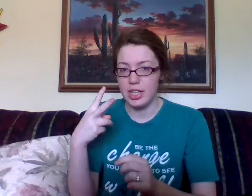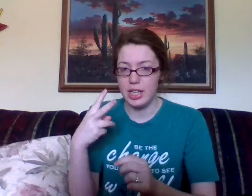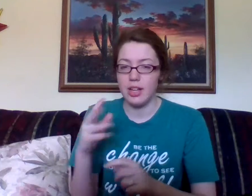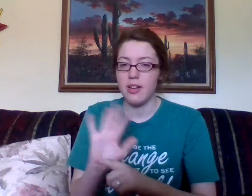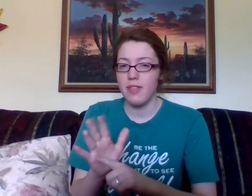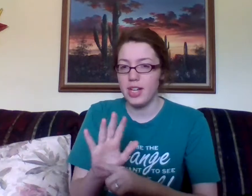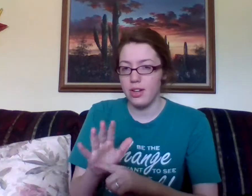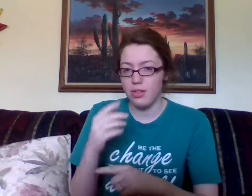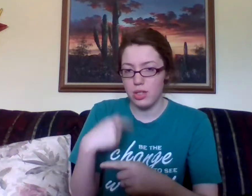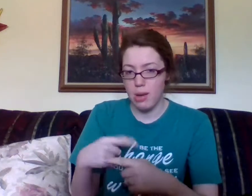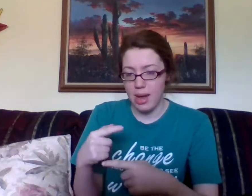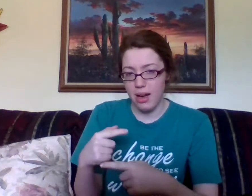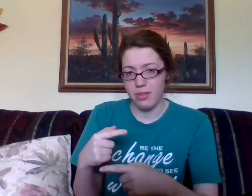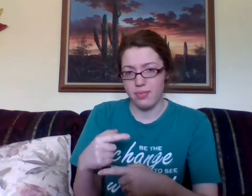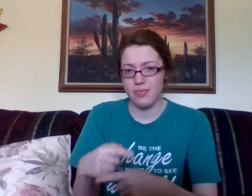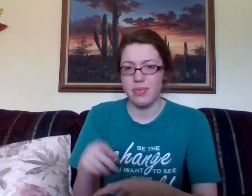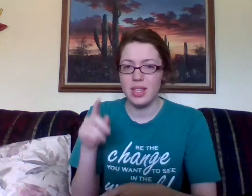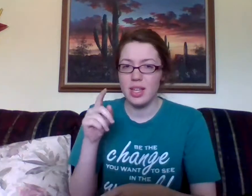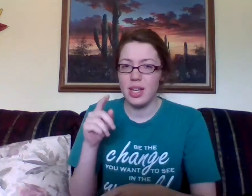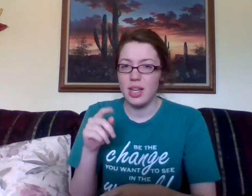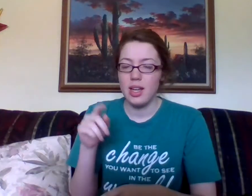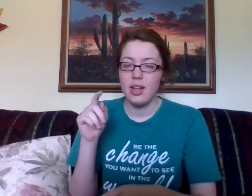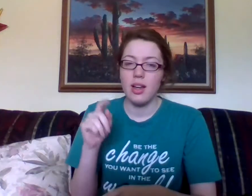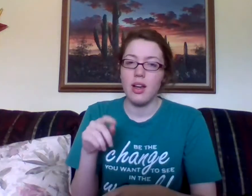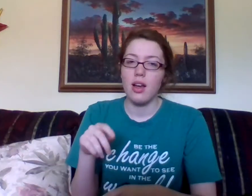see videos about